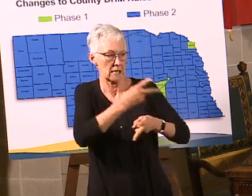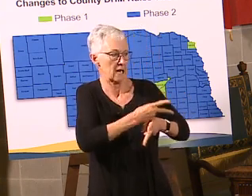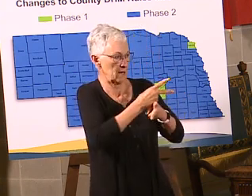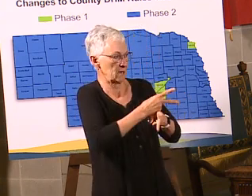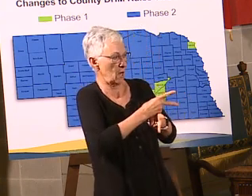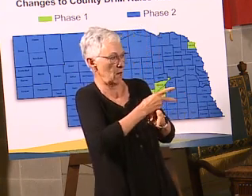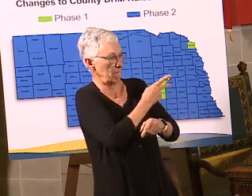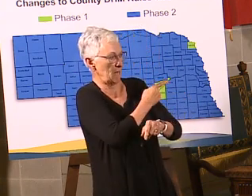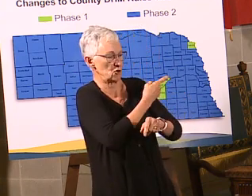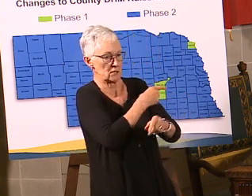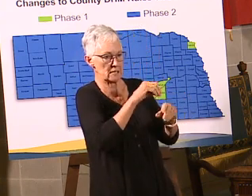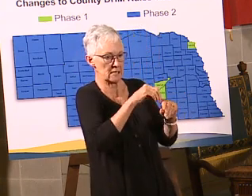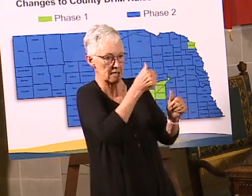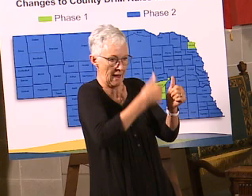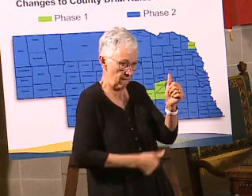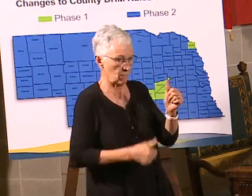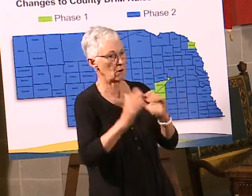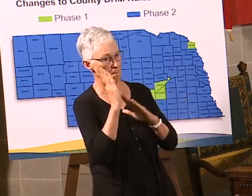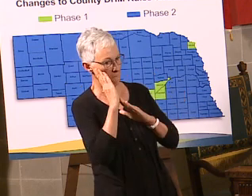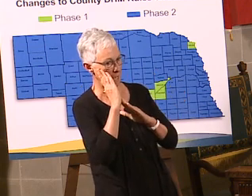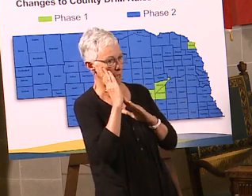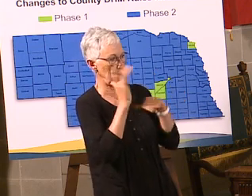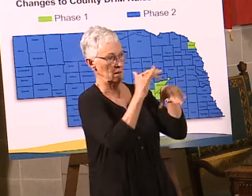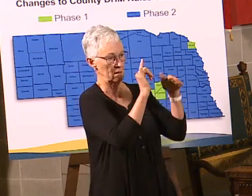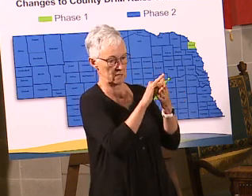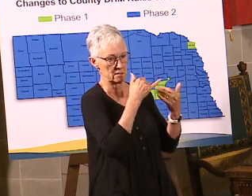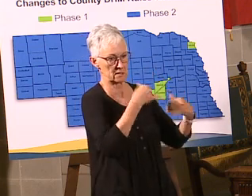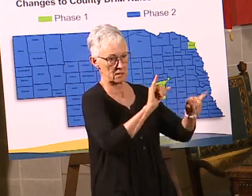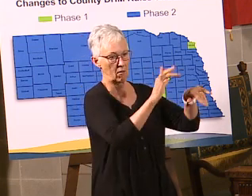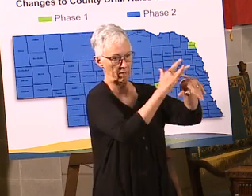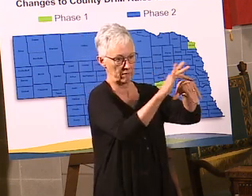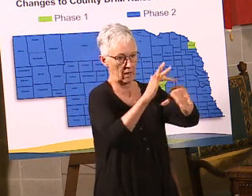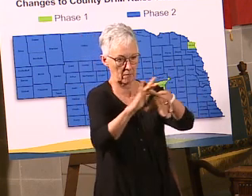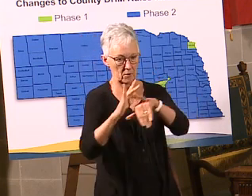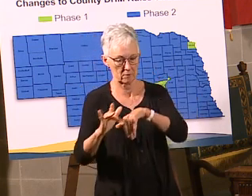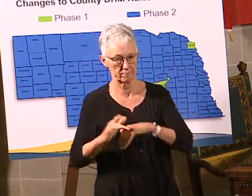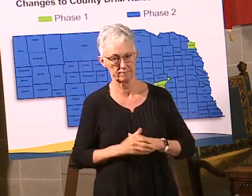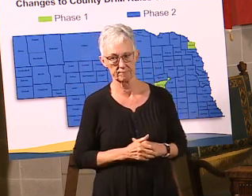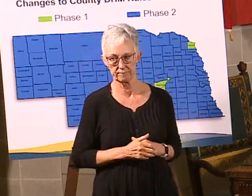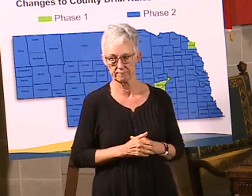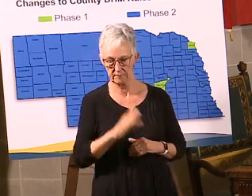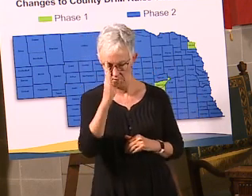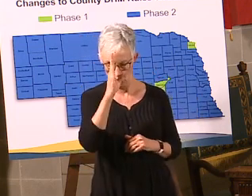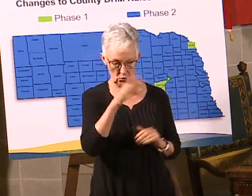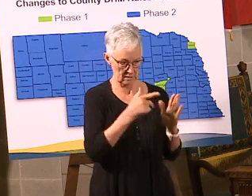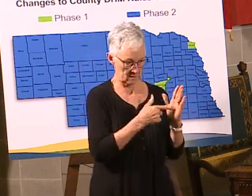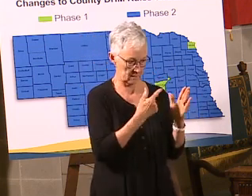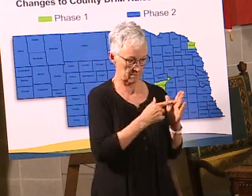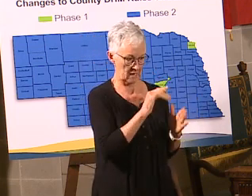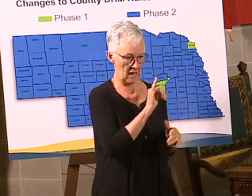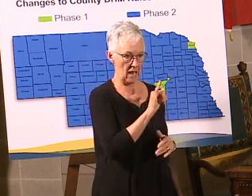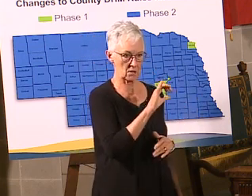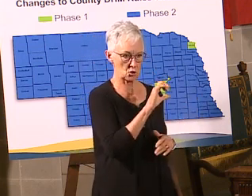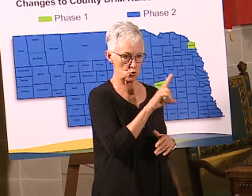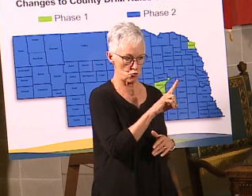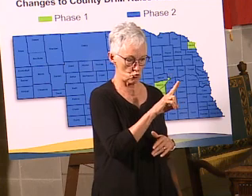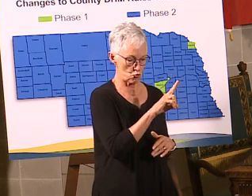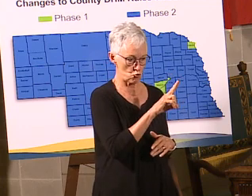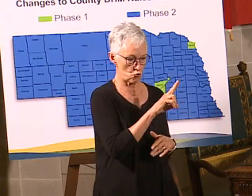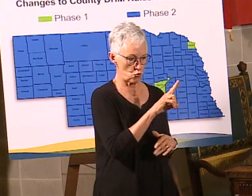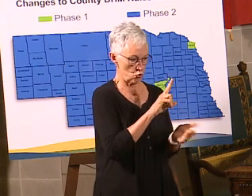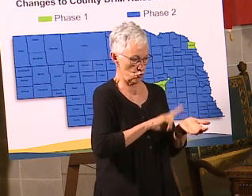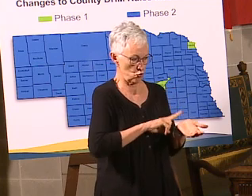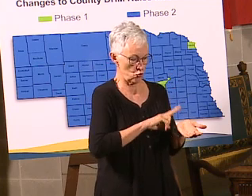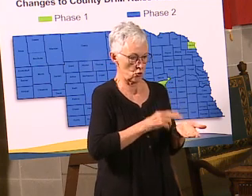that they can do that. I think I mentioned before last week that sometimes an ICU patient might just be in charge or taking care of one or